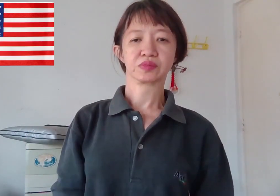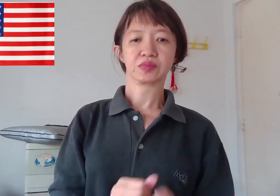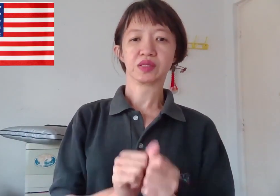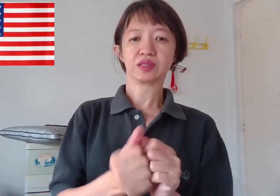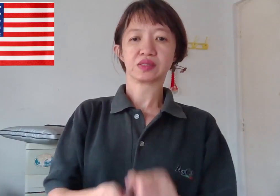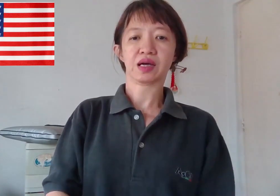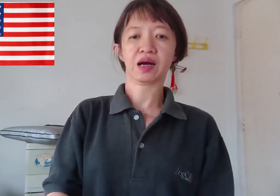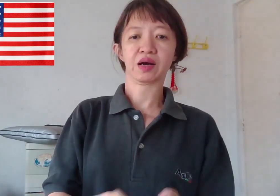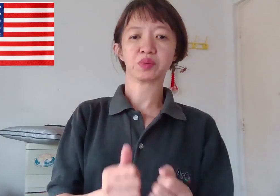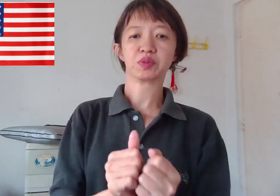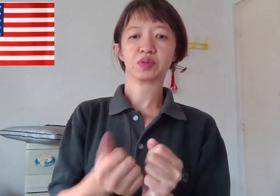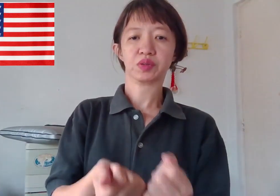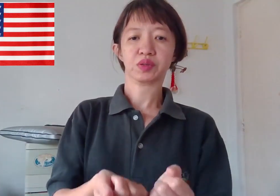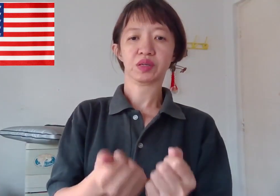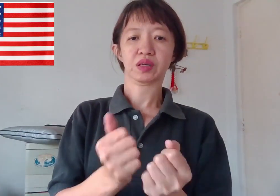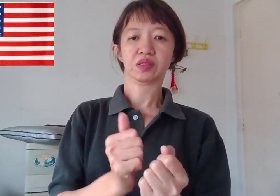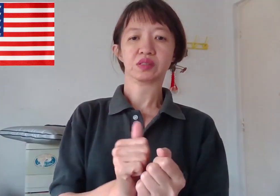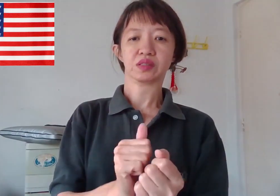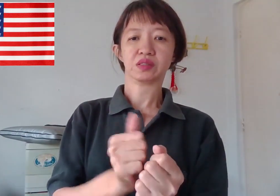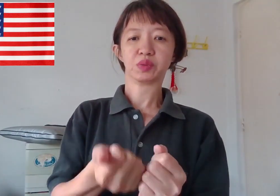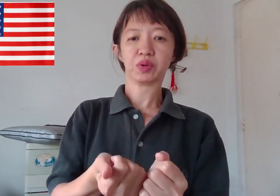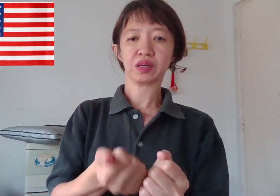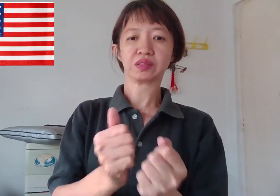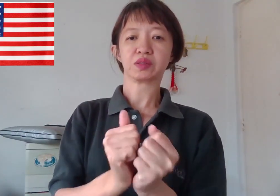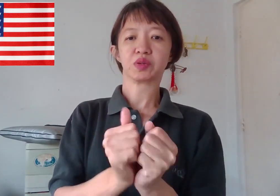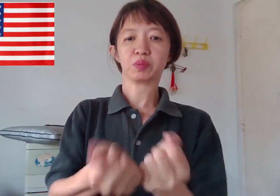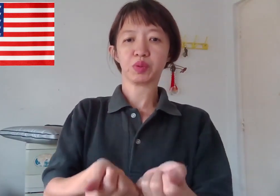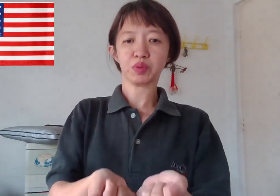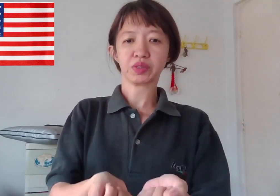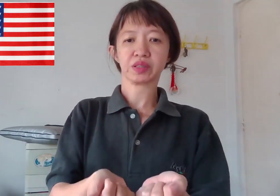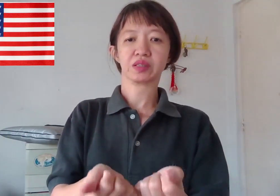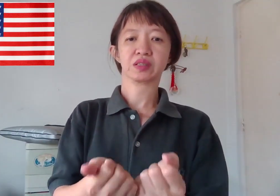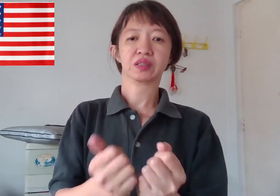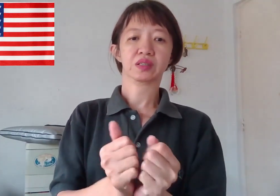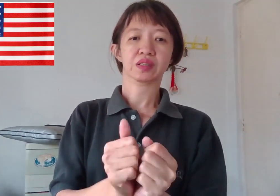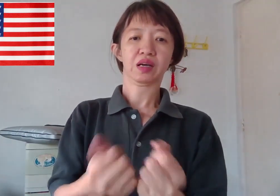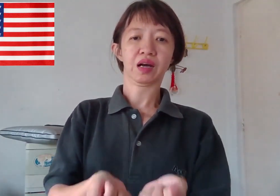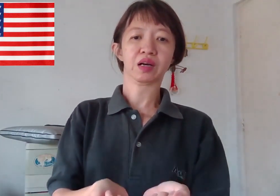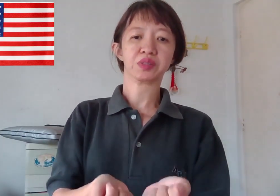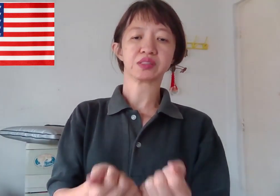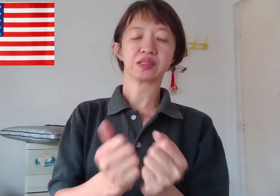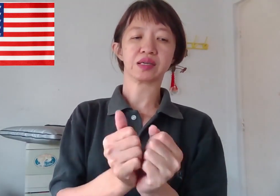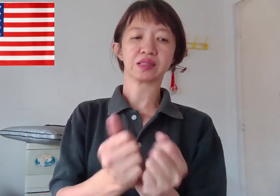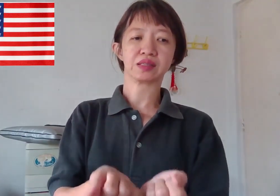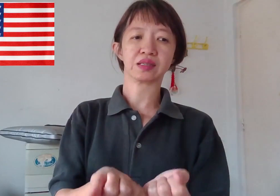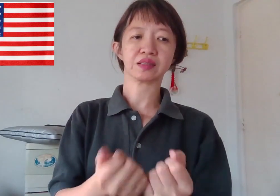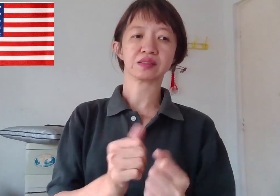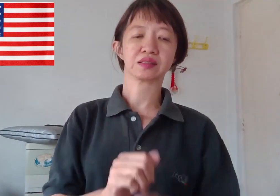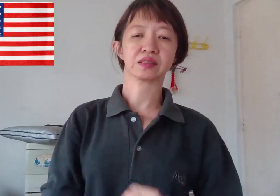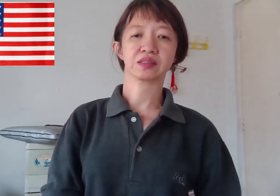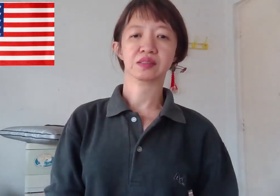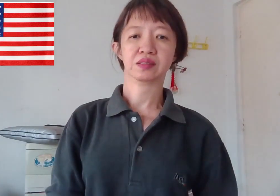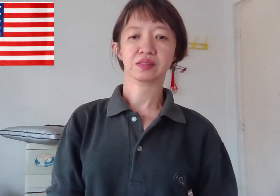Then this is how, either one or both. How, that's in ASL.